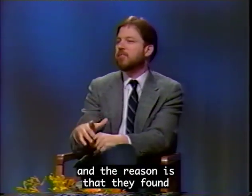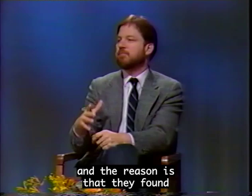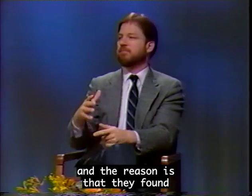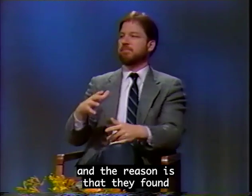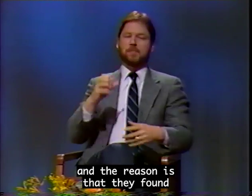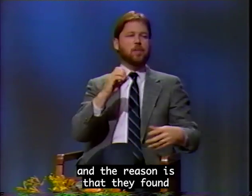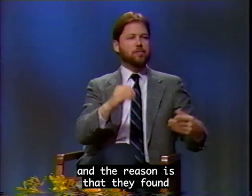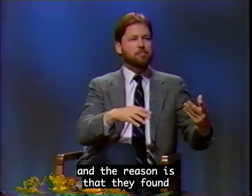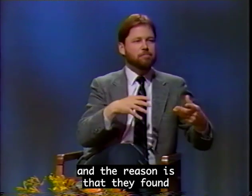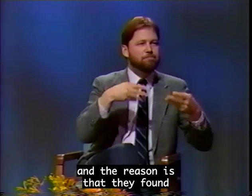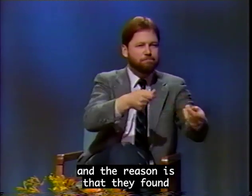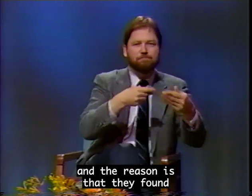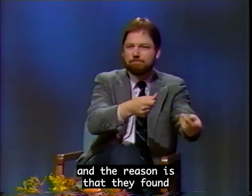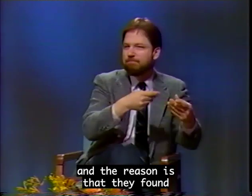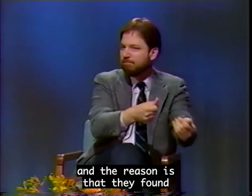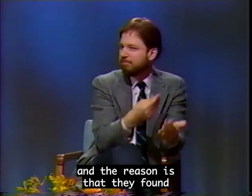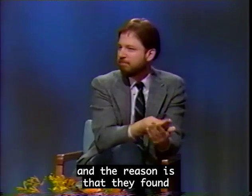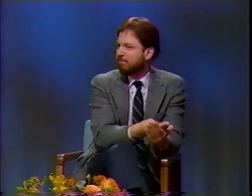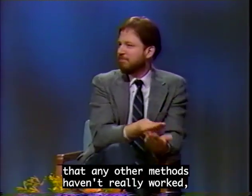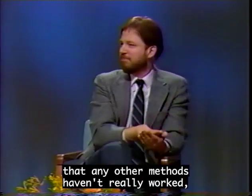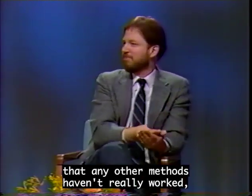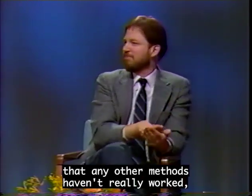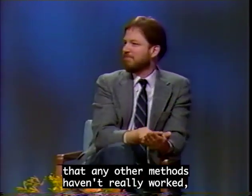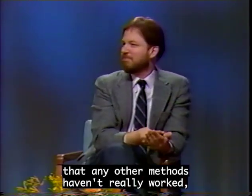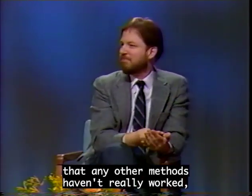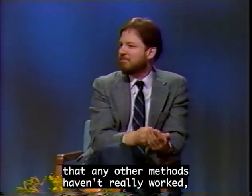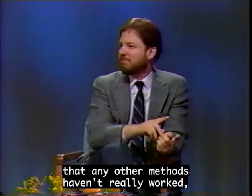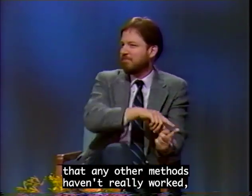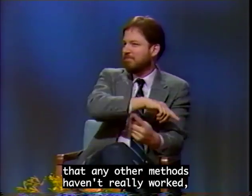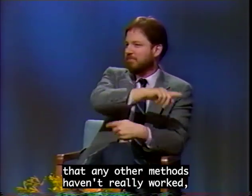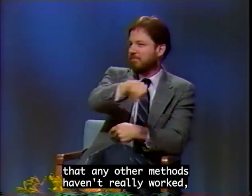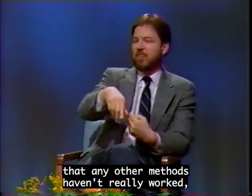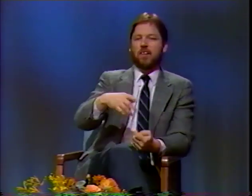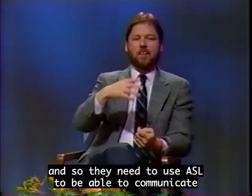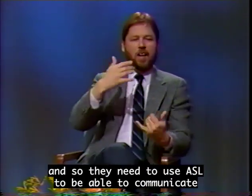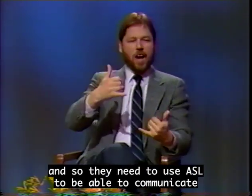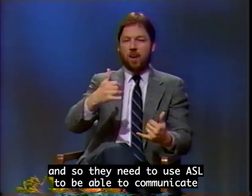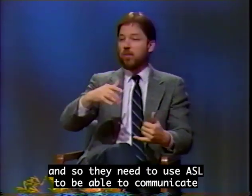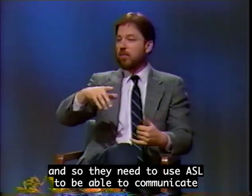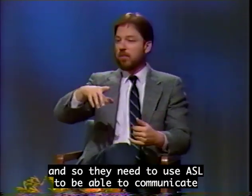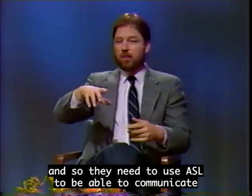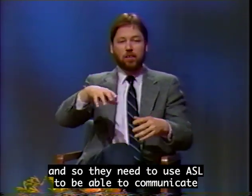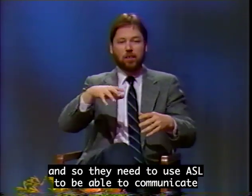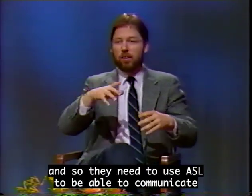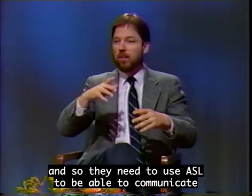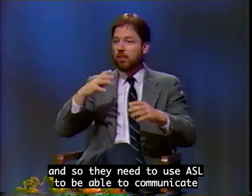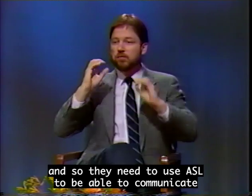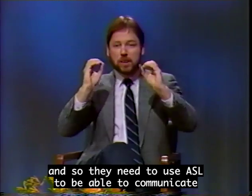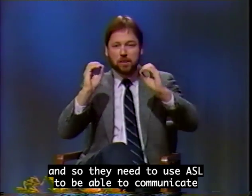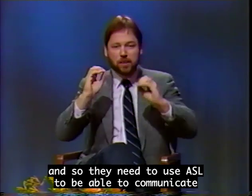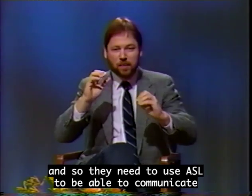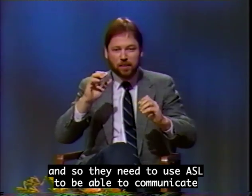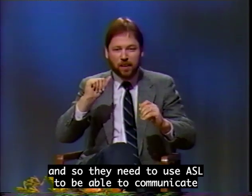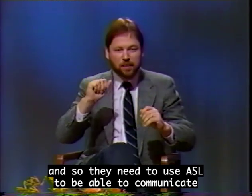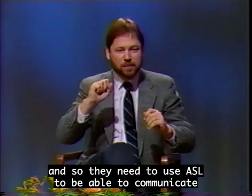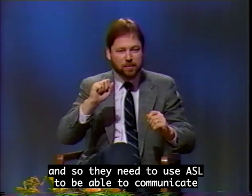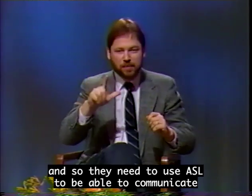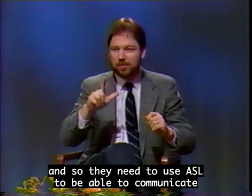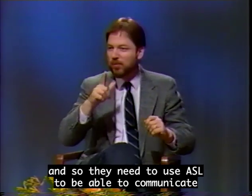And the reason is that they've found that any other methods haven't really worked, and so they need to use ASL to be able